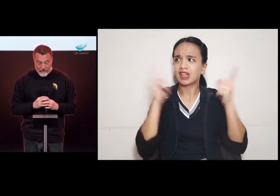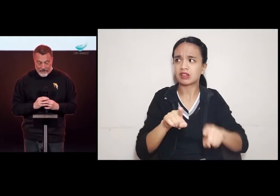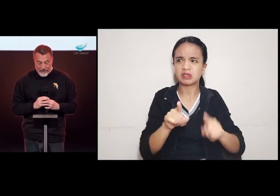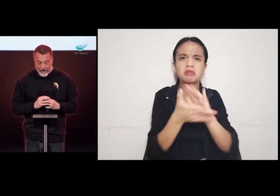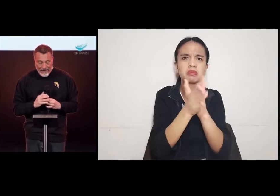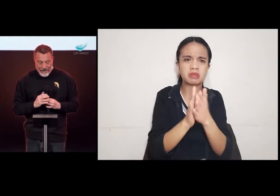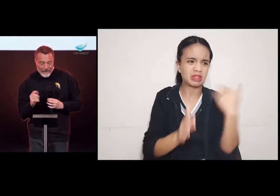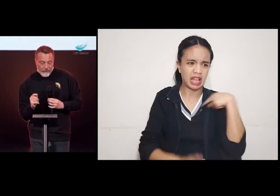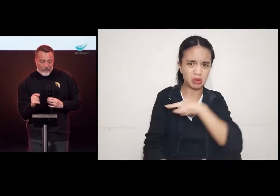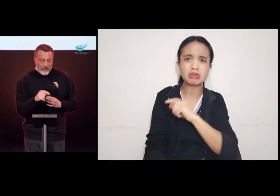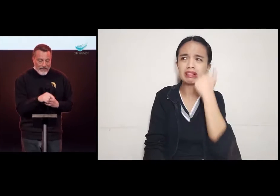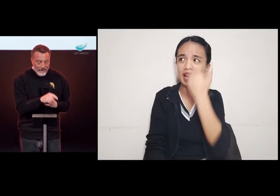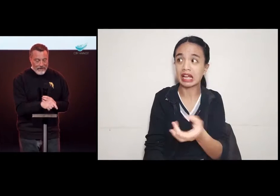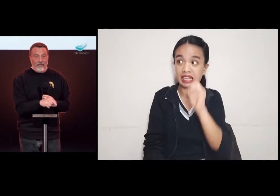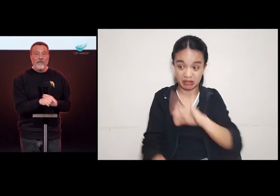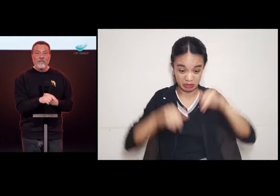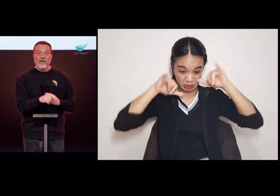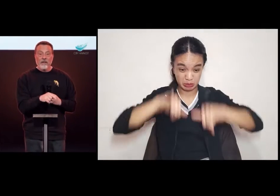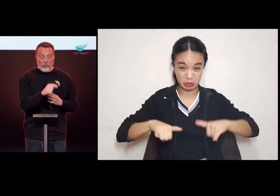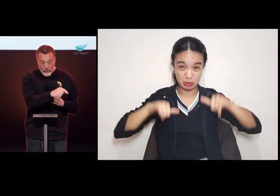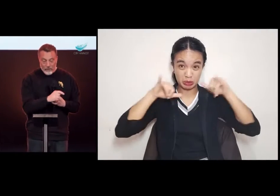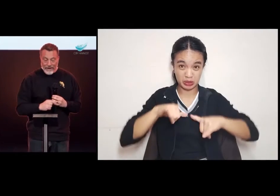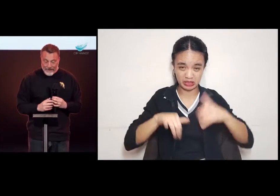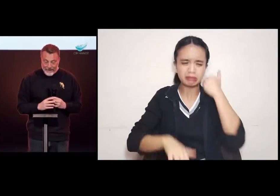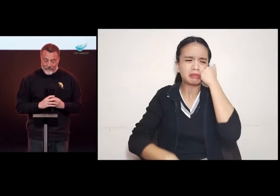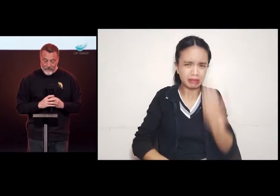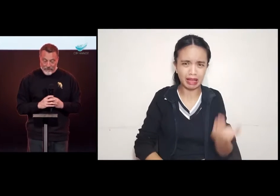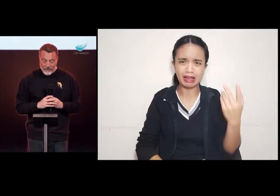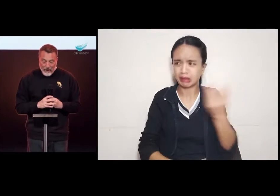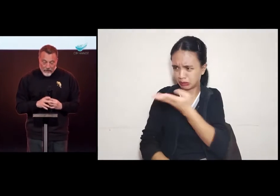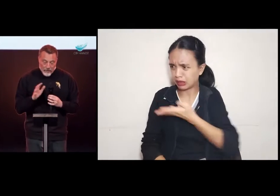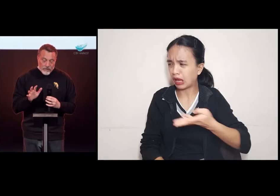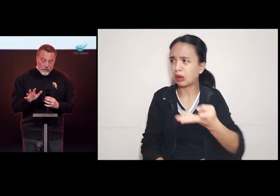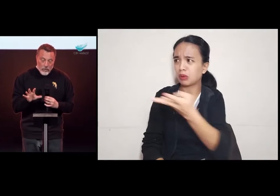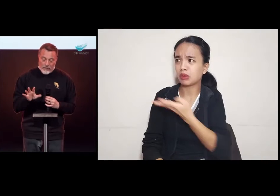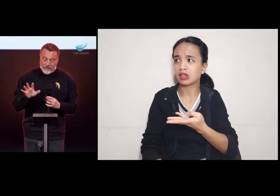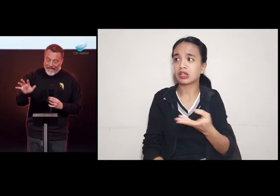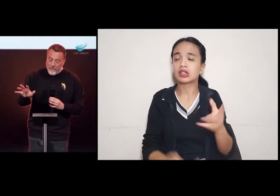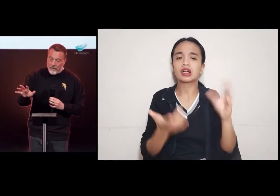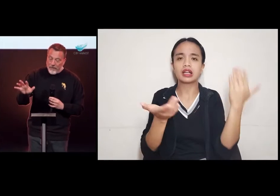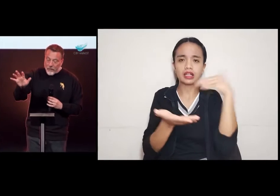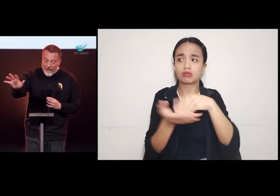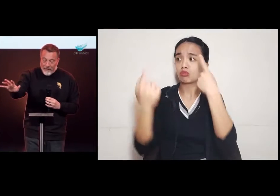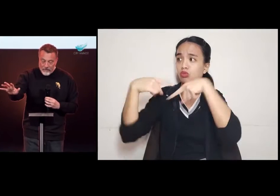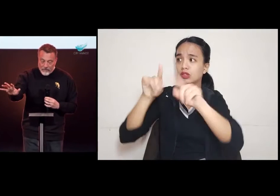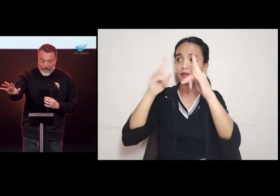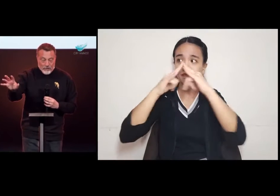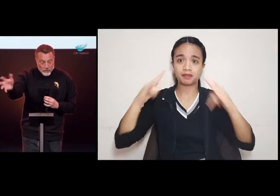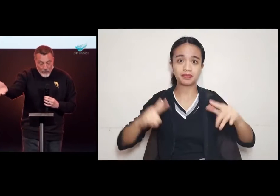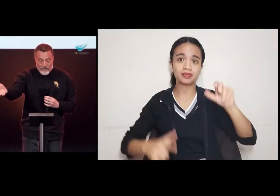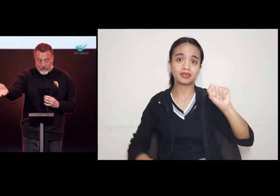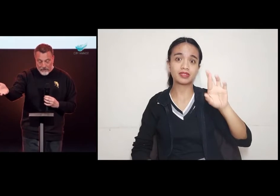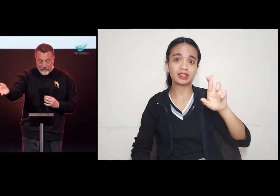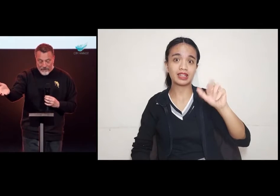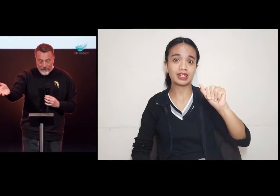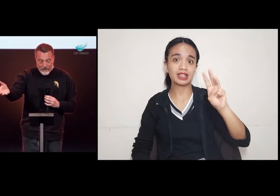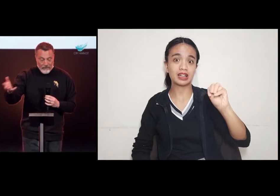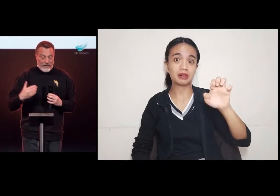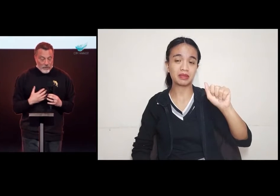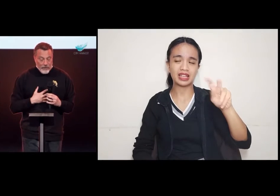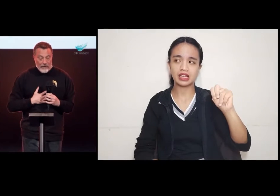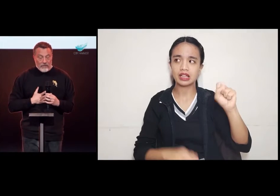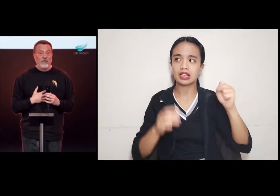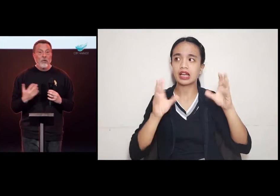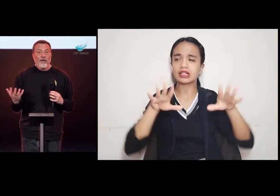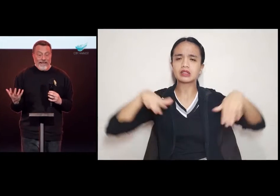die. And if we stay here, we will die. So let's go over to the camp of the Arameans and surrender.